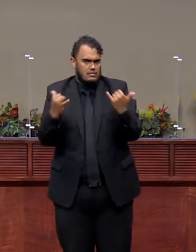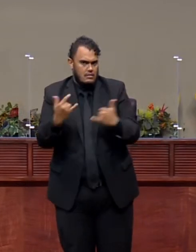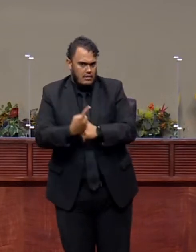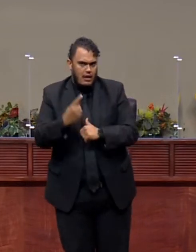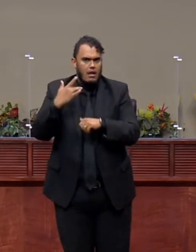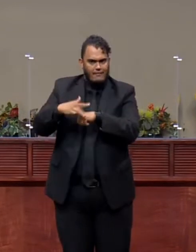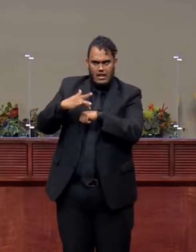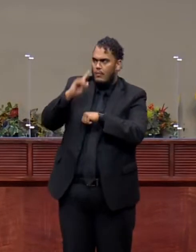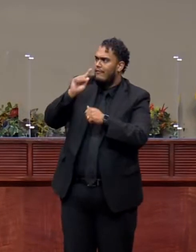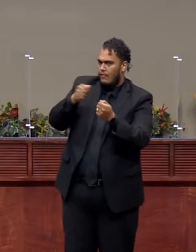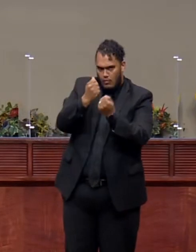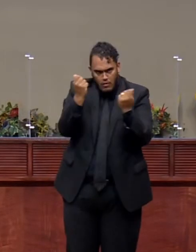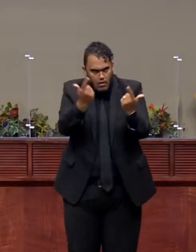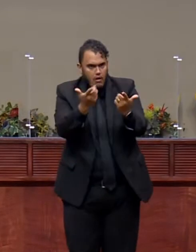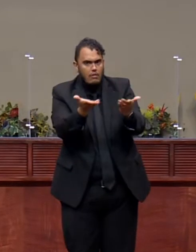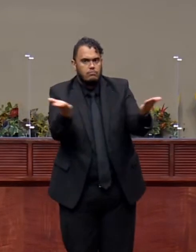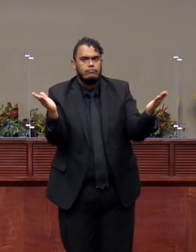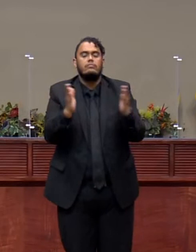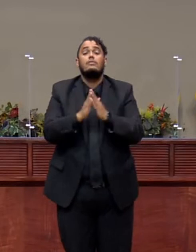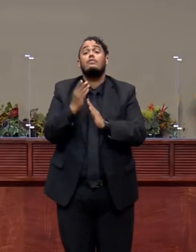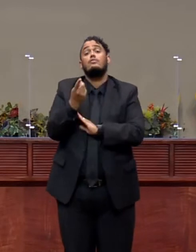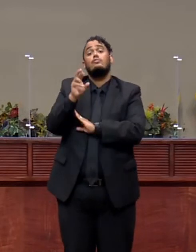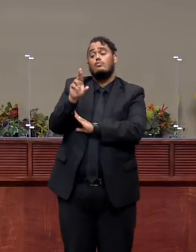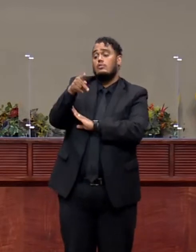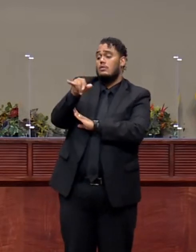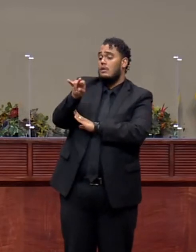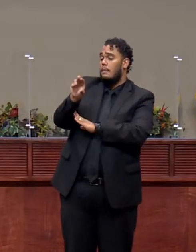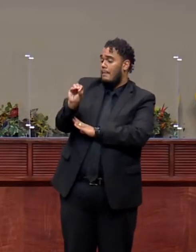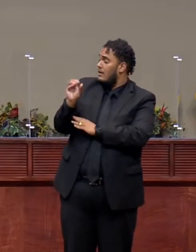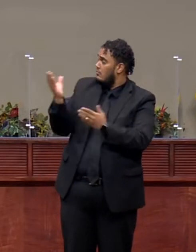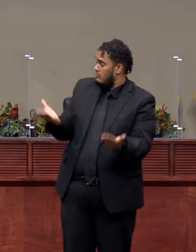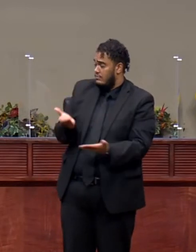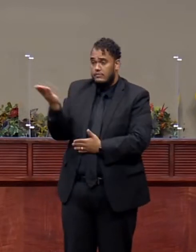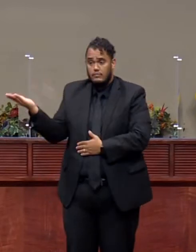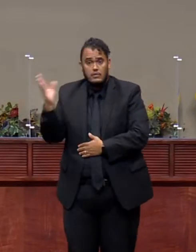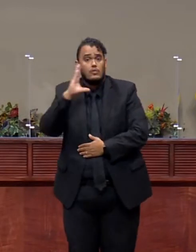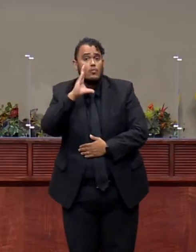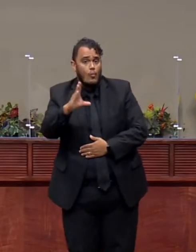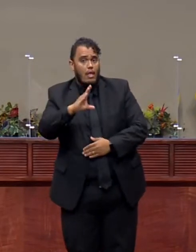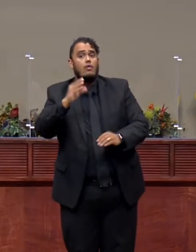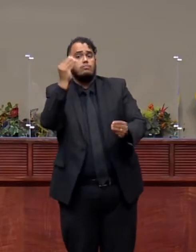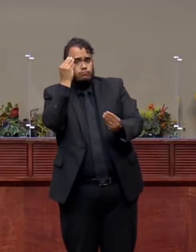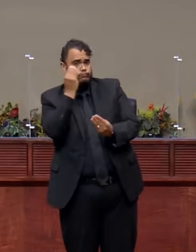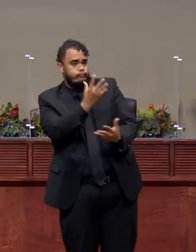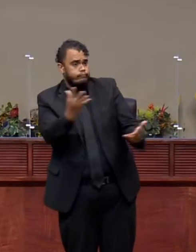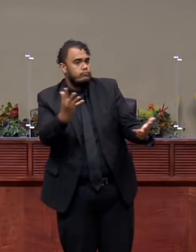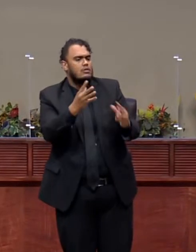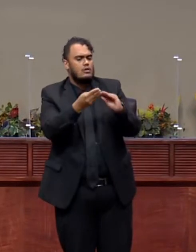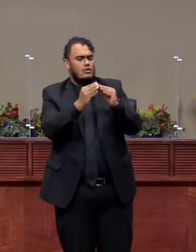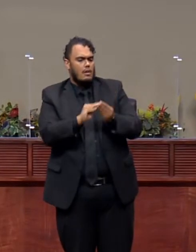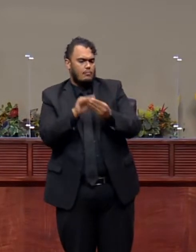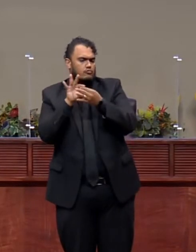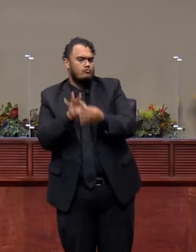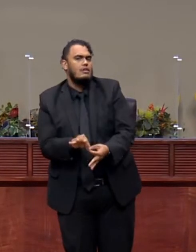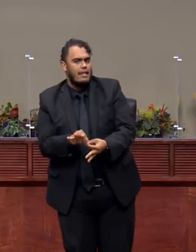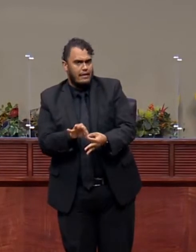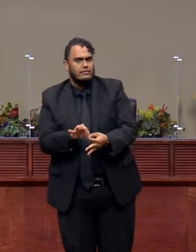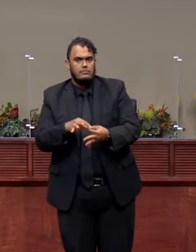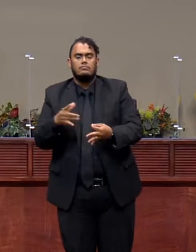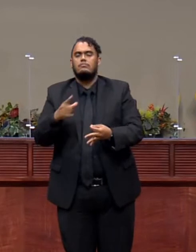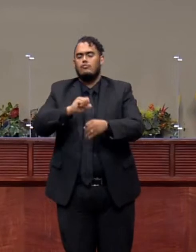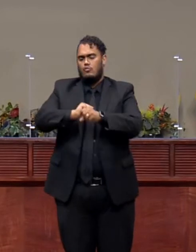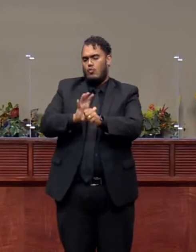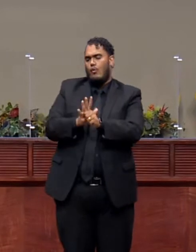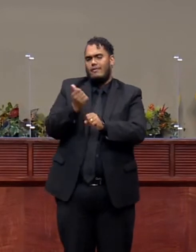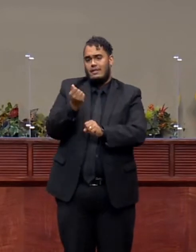here and will report on important COVID-19 trending data here in Orange County. In addition to that, today we have some